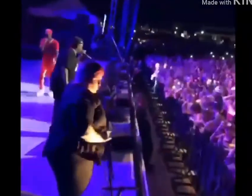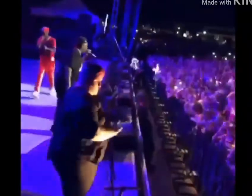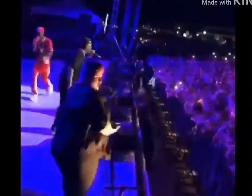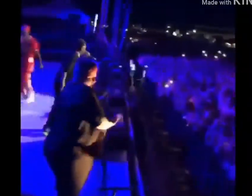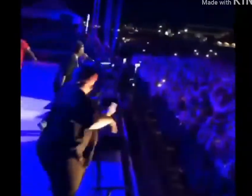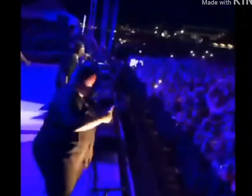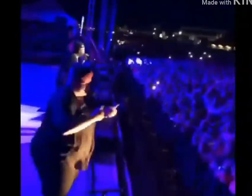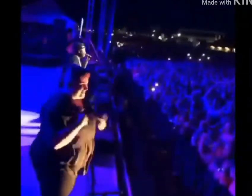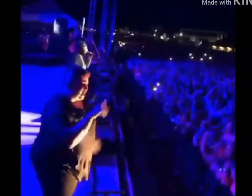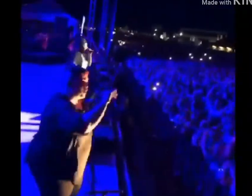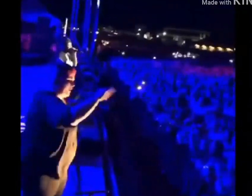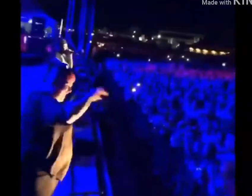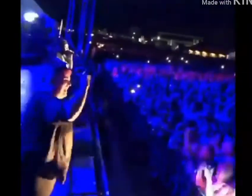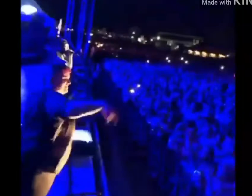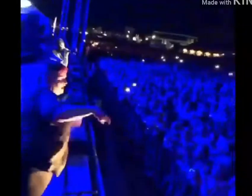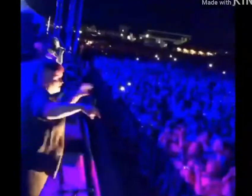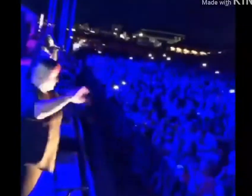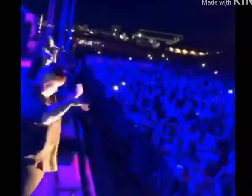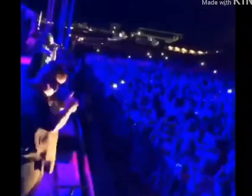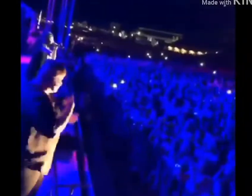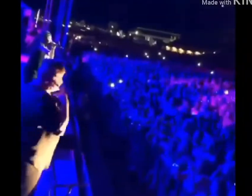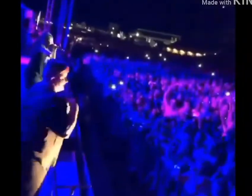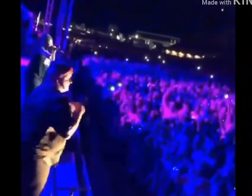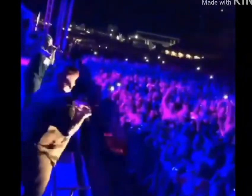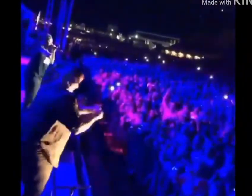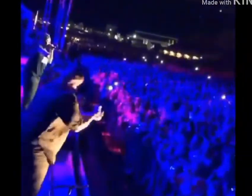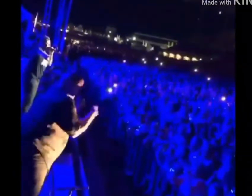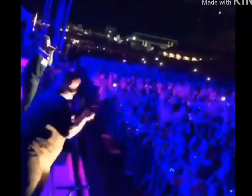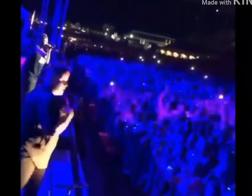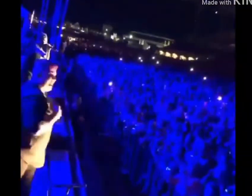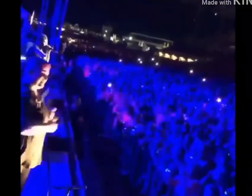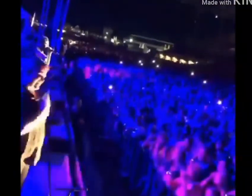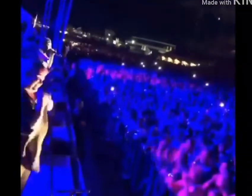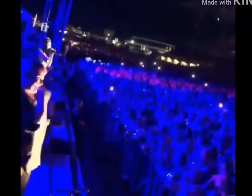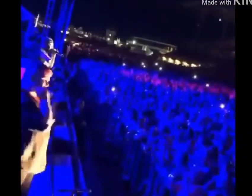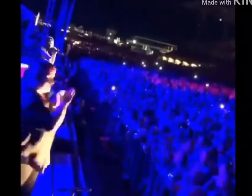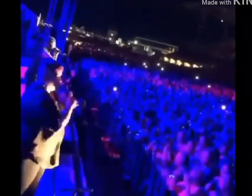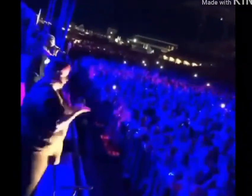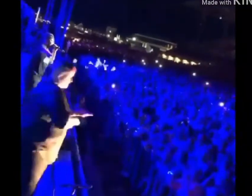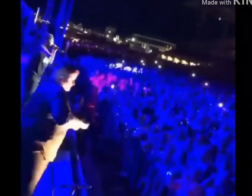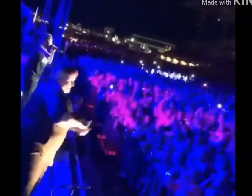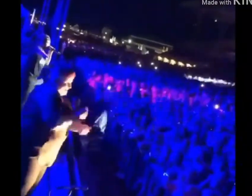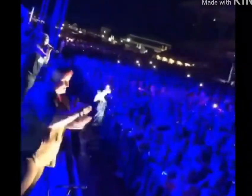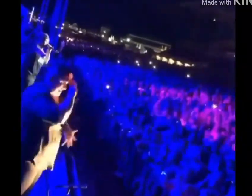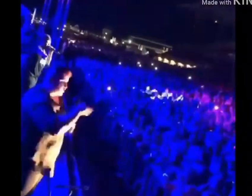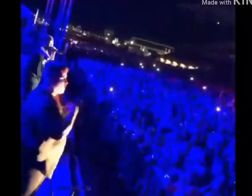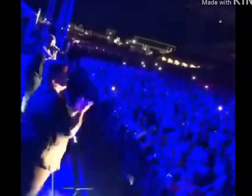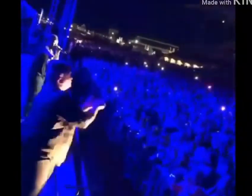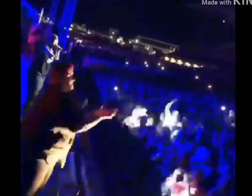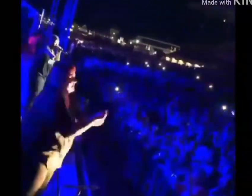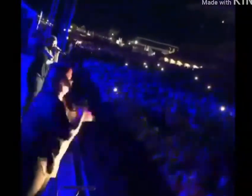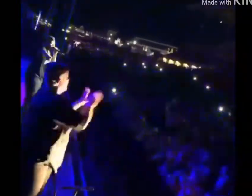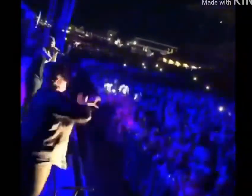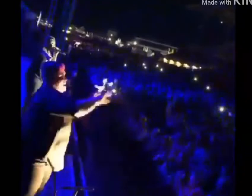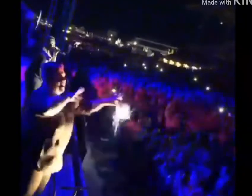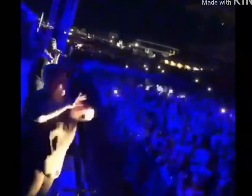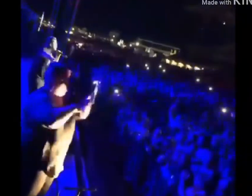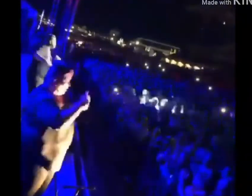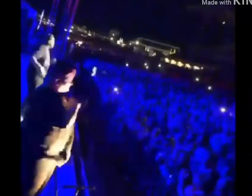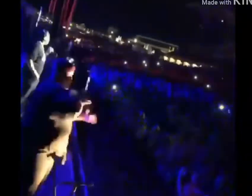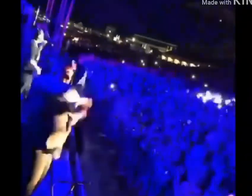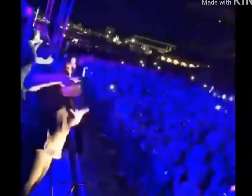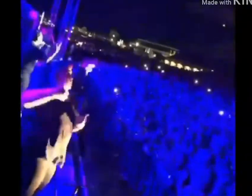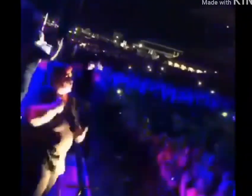It went viral. It went viral. Just so that people still care to even be passionate about that.